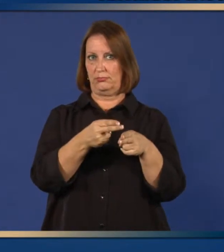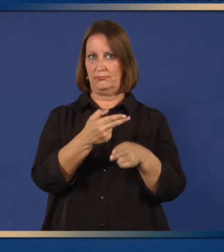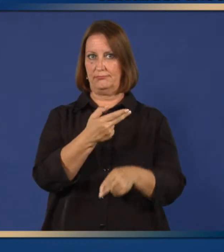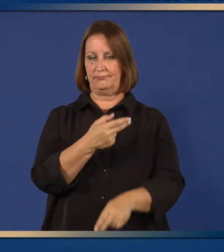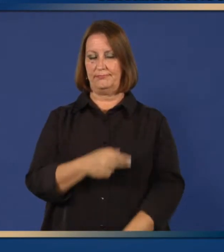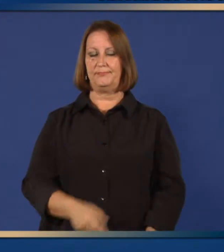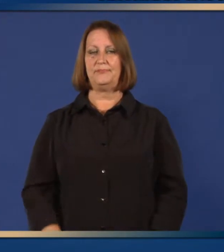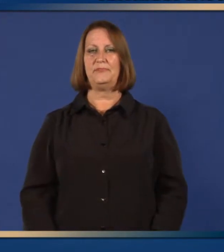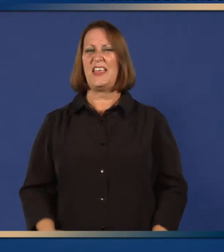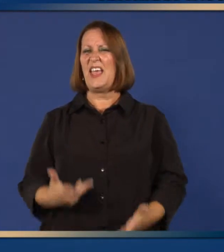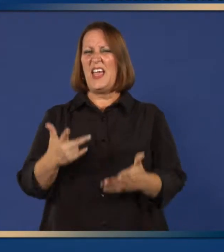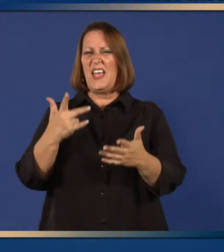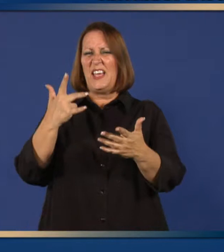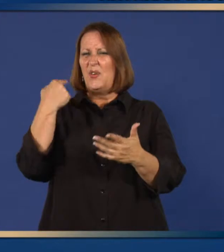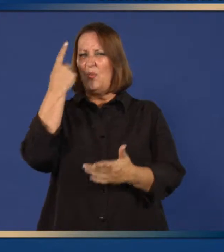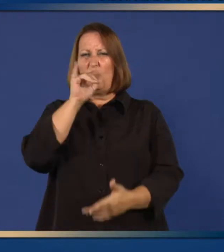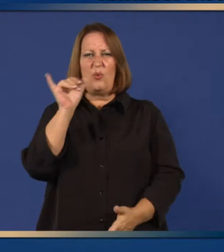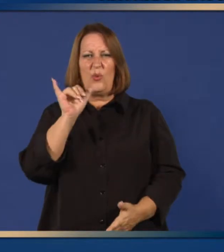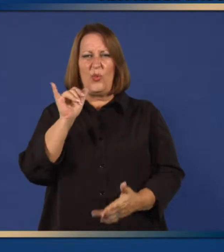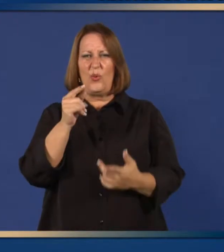hour after the shot.